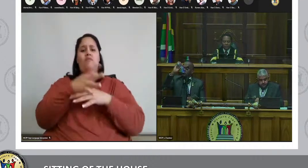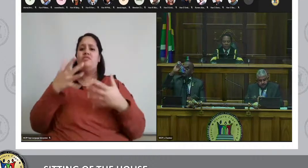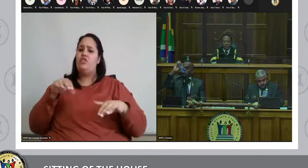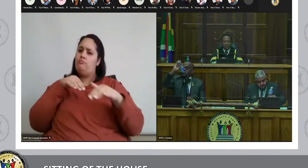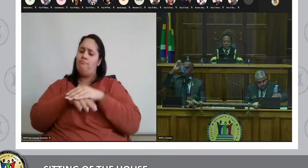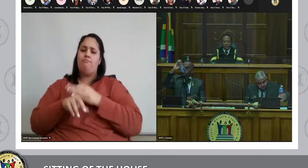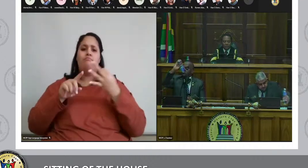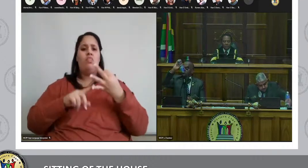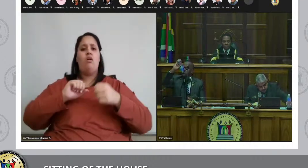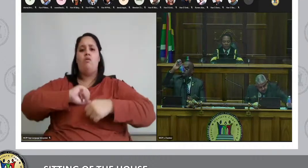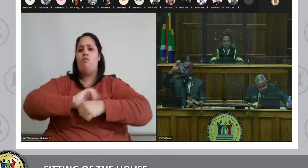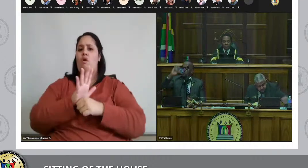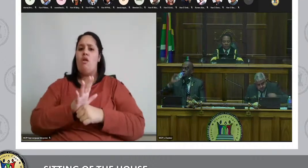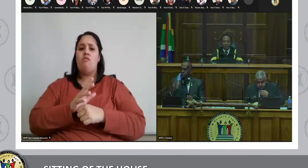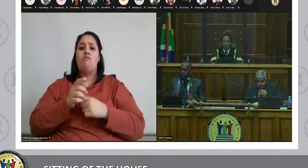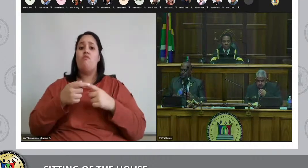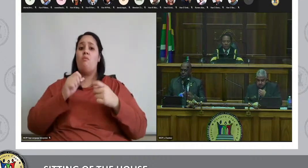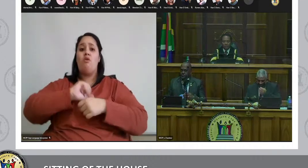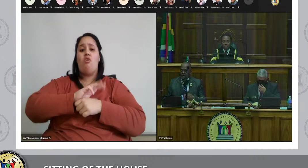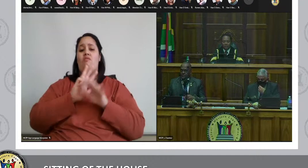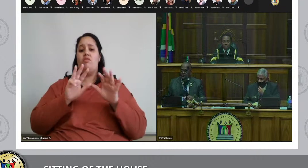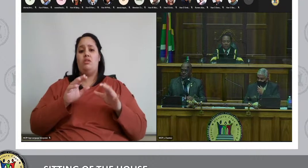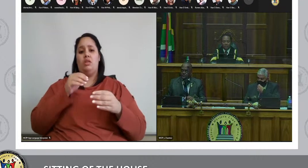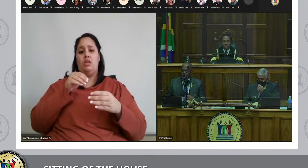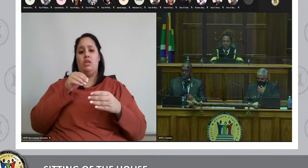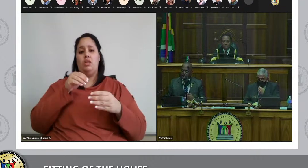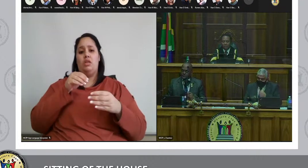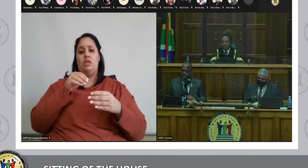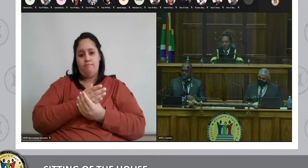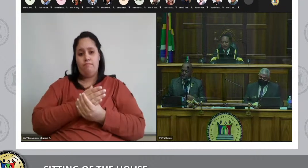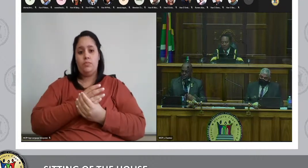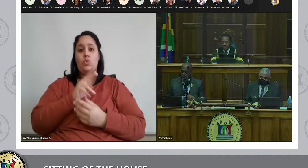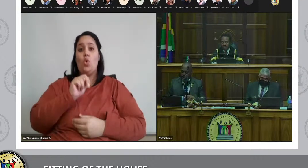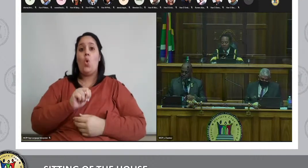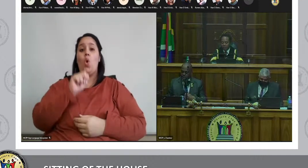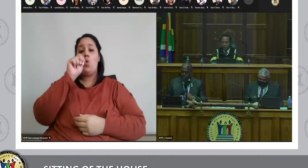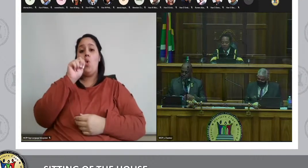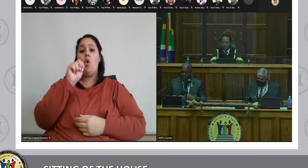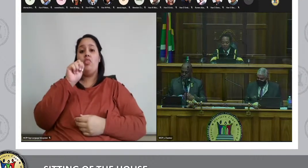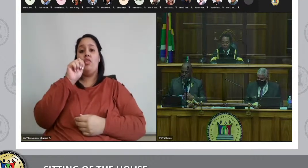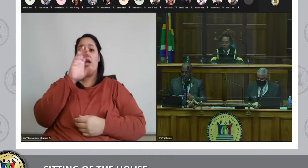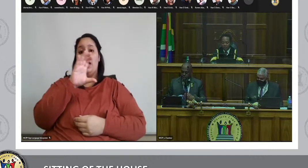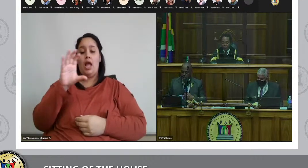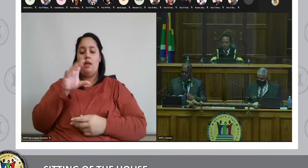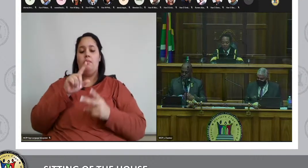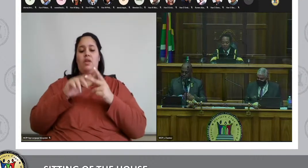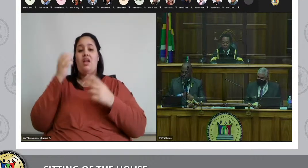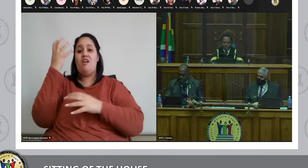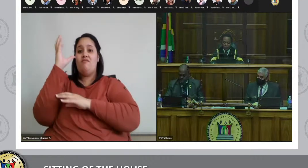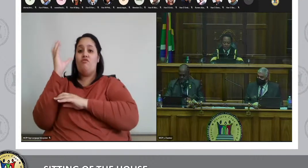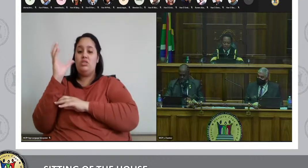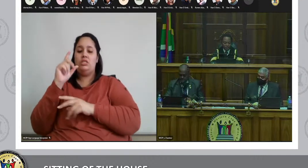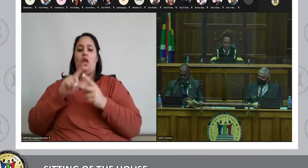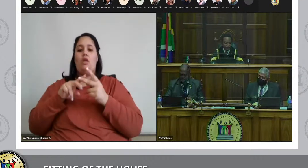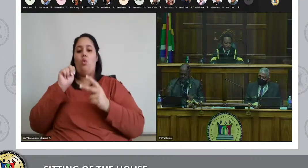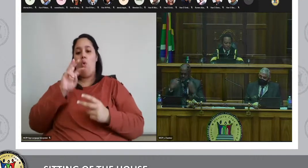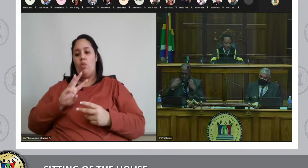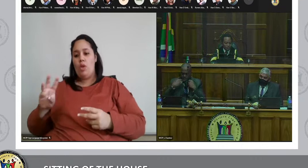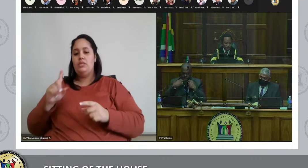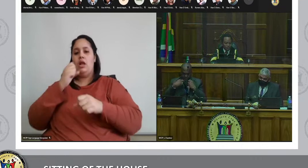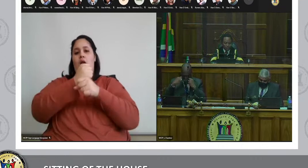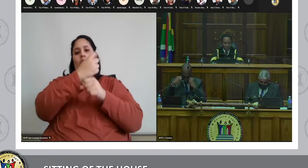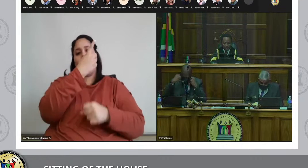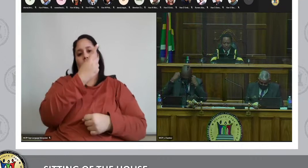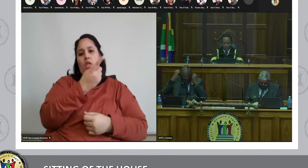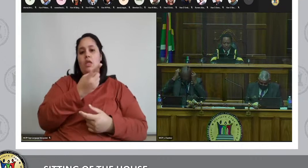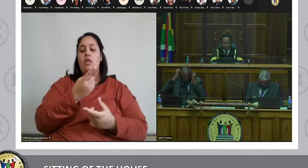entered a third wave of COVID-19 infections: Northern Cape, Free State, Northwest, and Gauteng. The